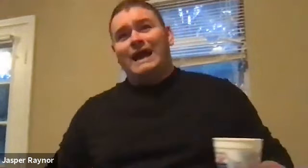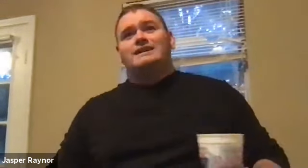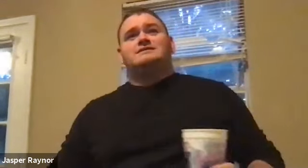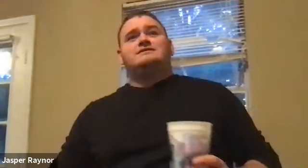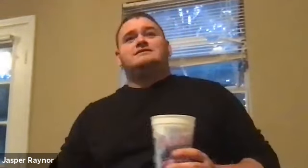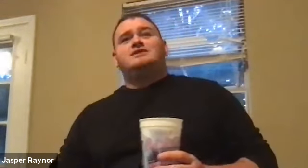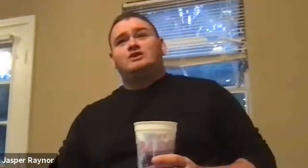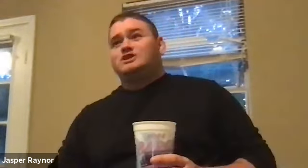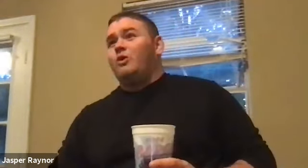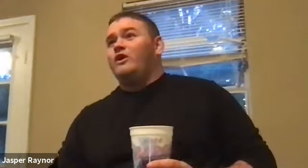went to the store